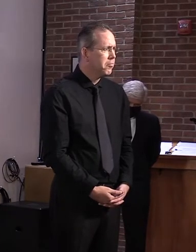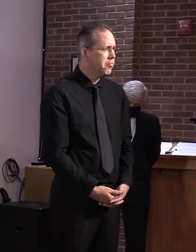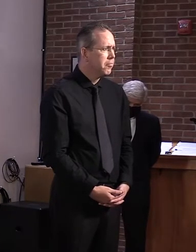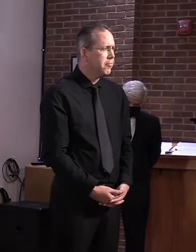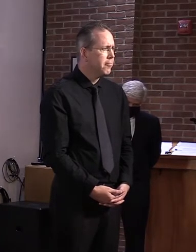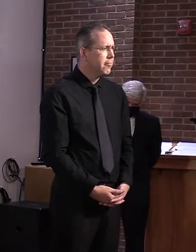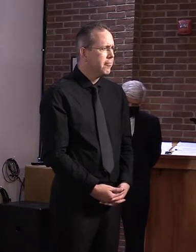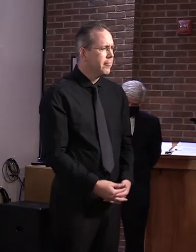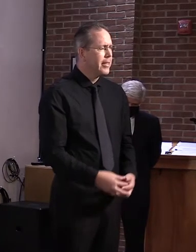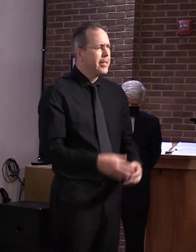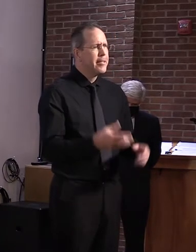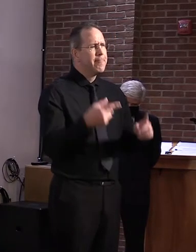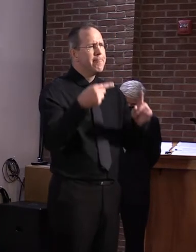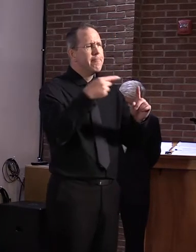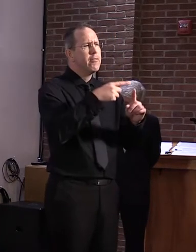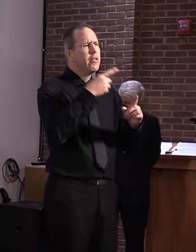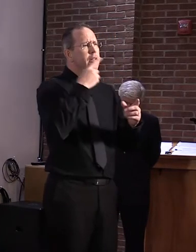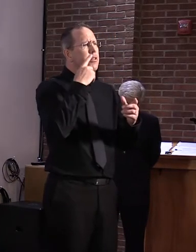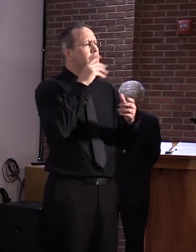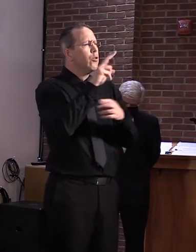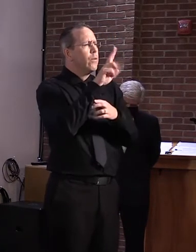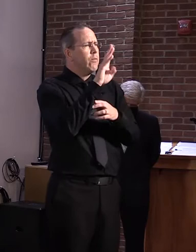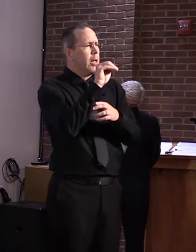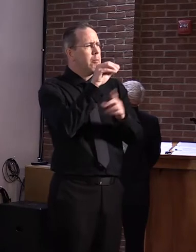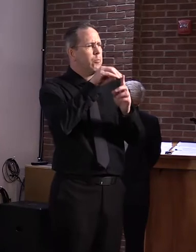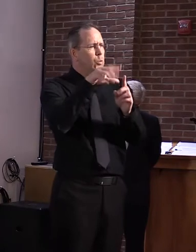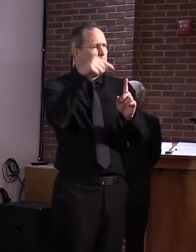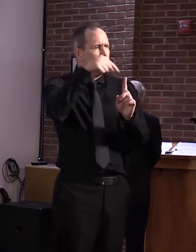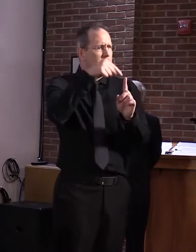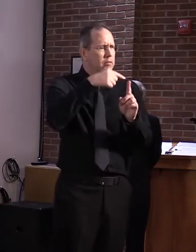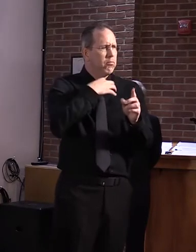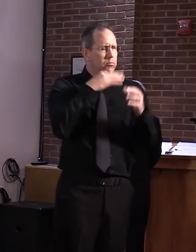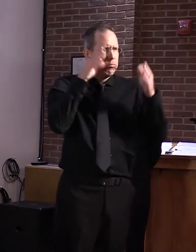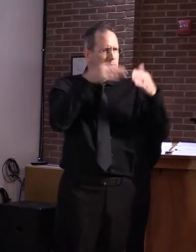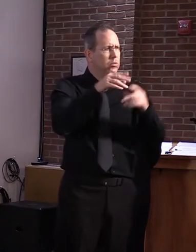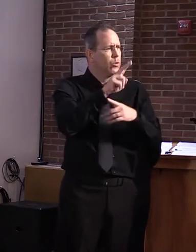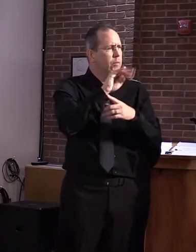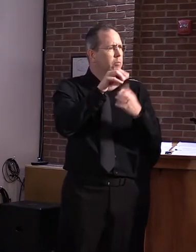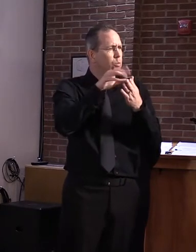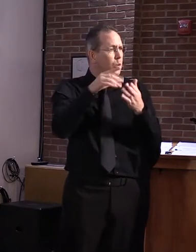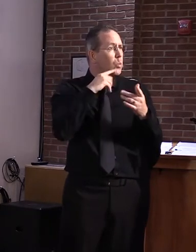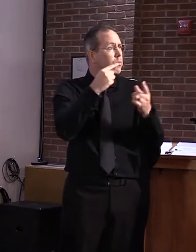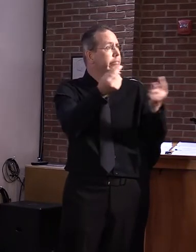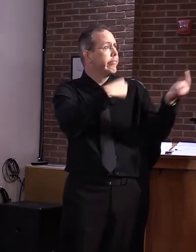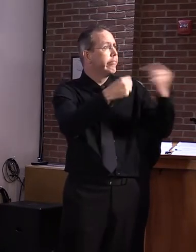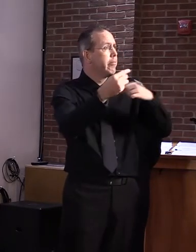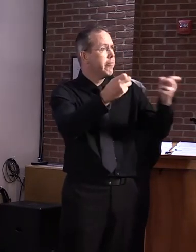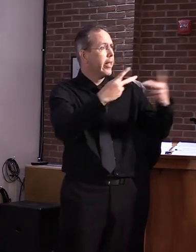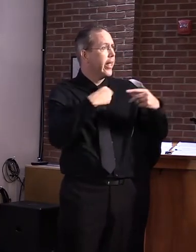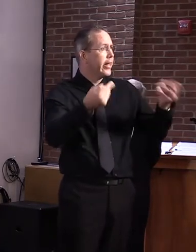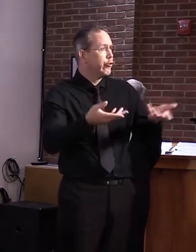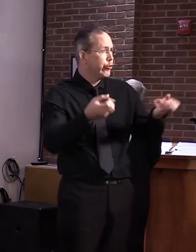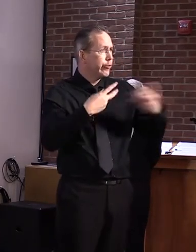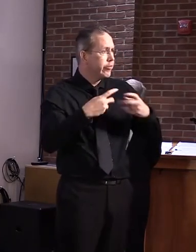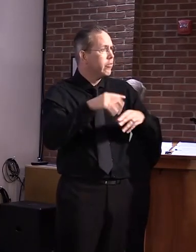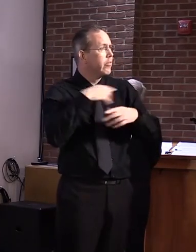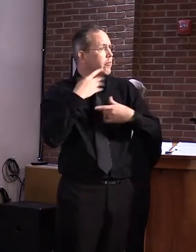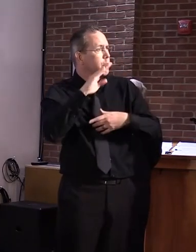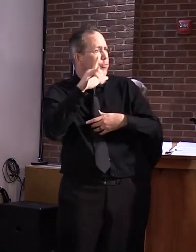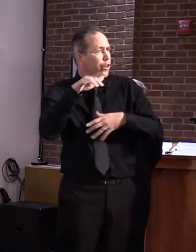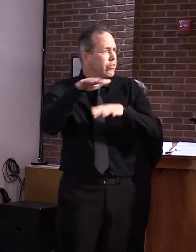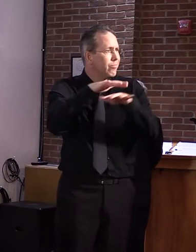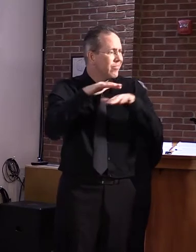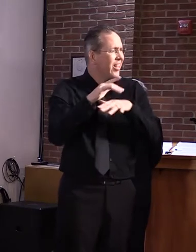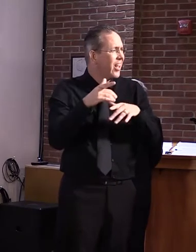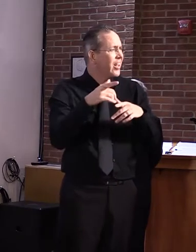Yeah, thanks for the question. And just so everyone's aware, I'm going to jump off after this question. So, by the way, I want Rich Schneider